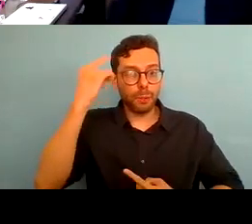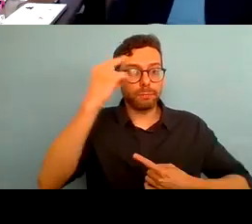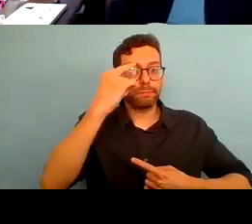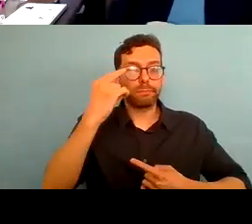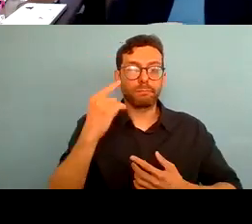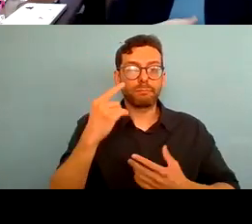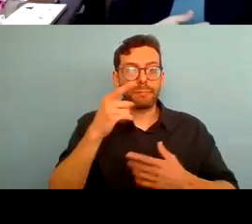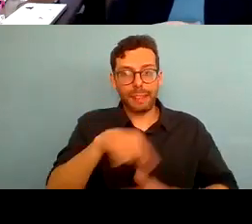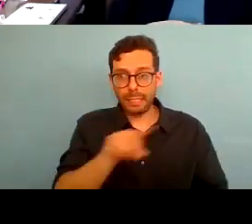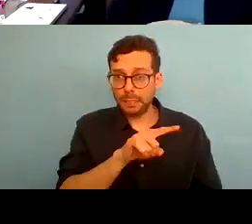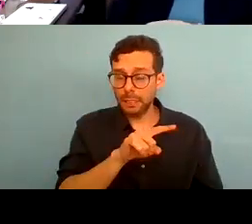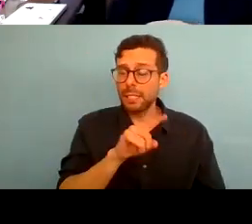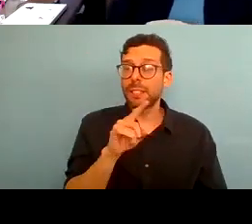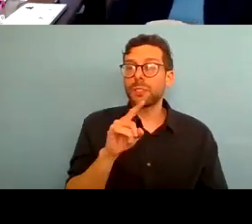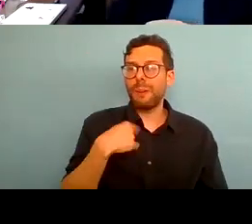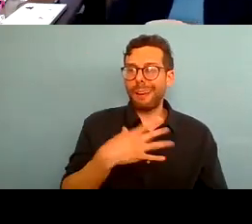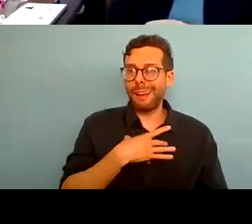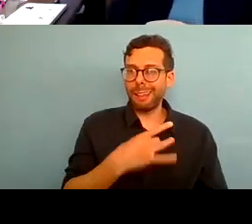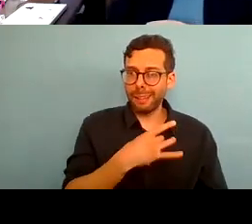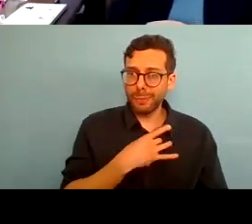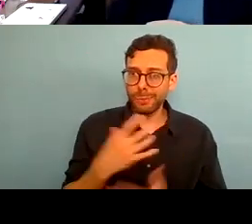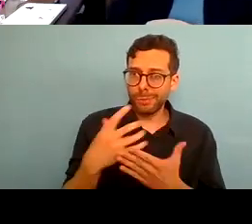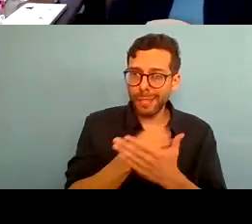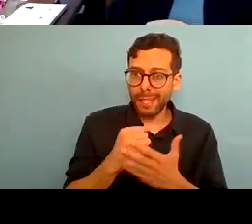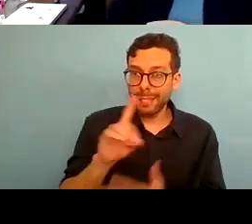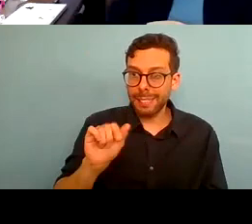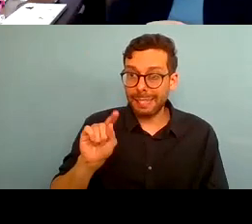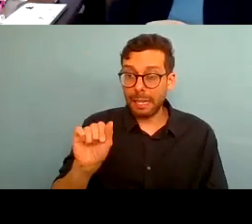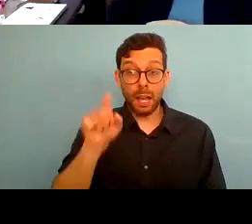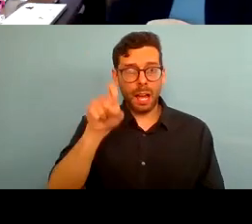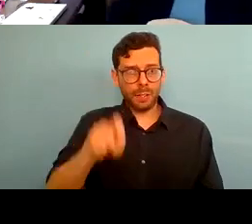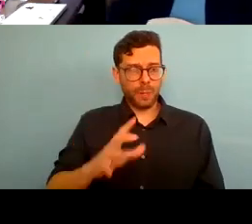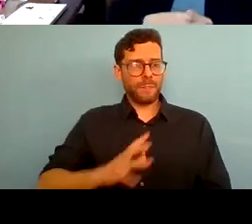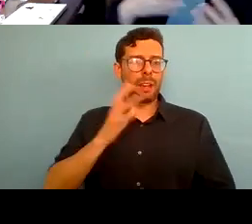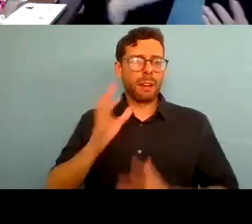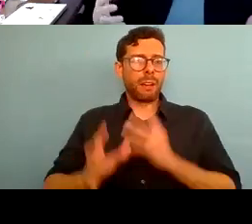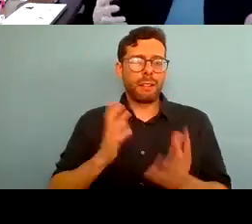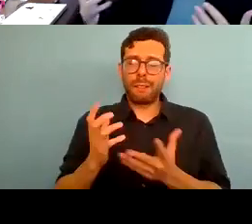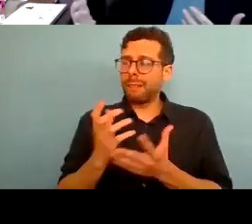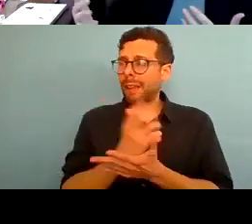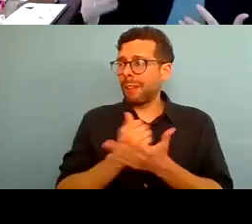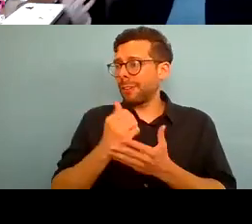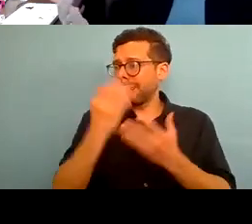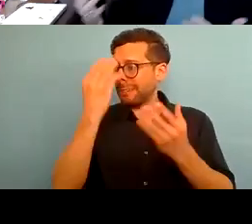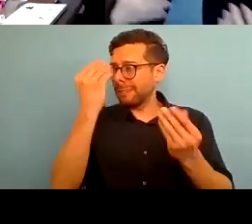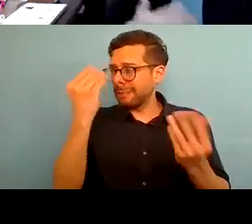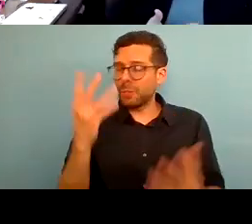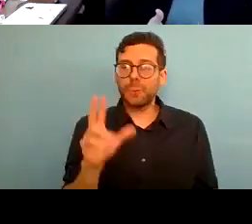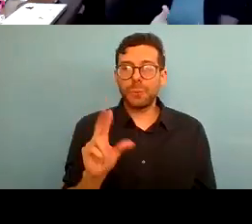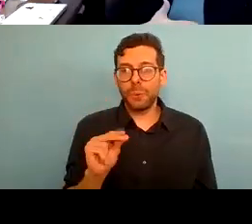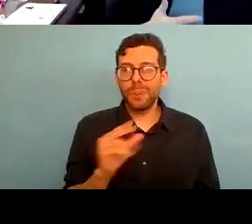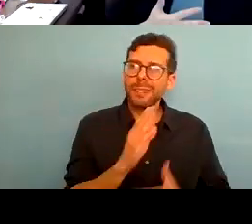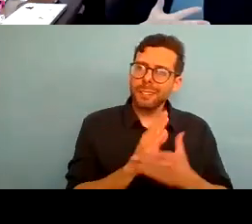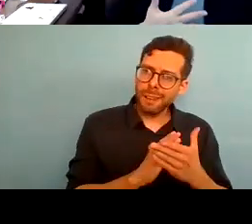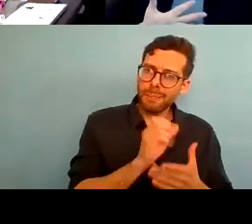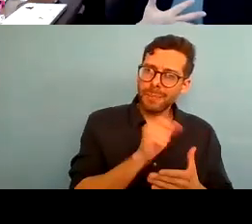Now, does data have to be like really, really sophisticated data? Not necessarily. So sure, in some ways, yes, but not always.